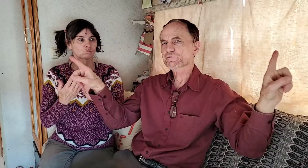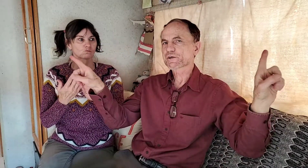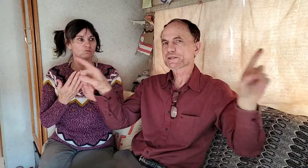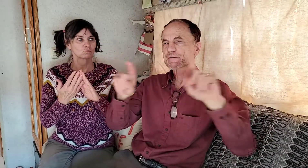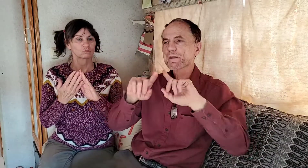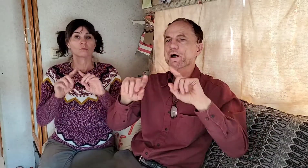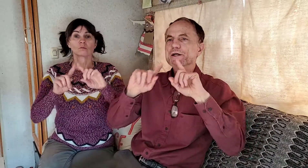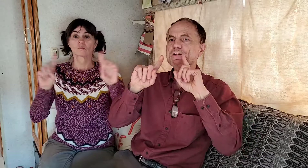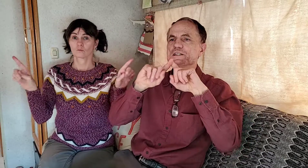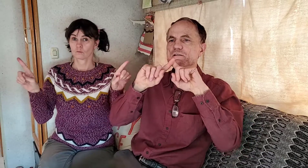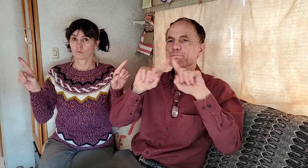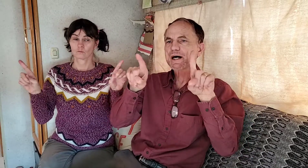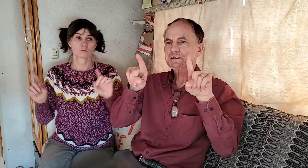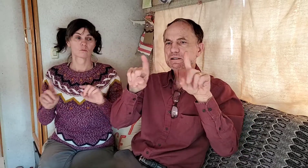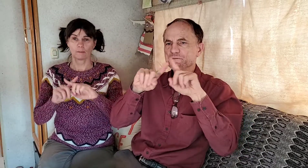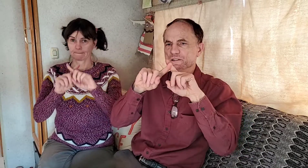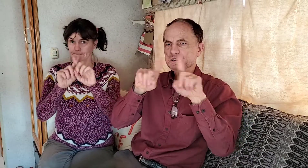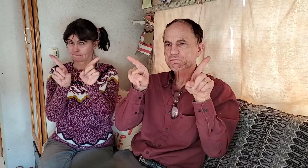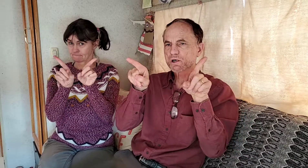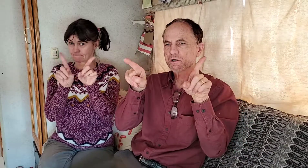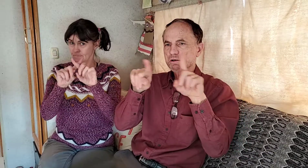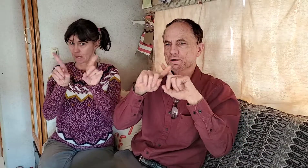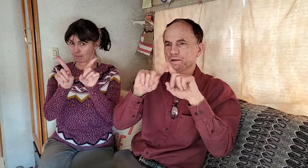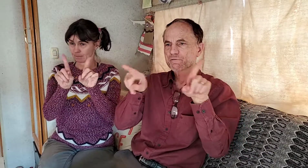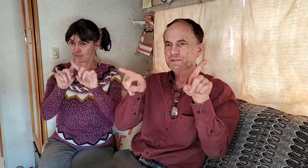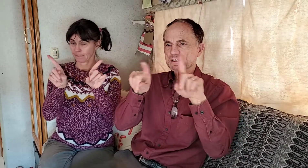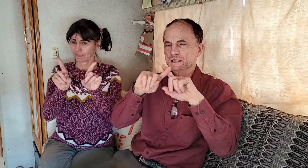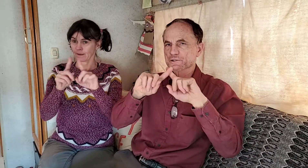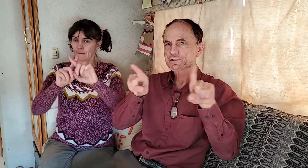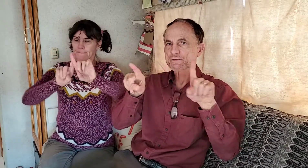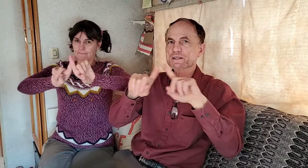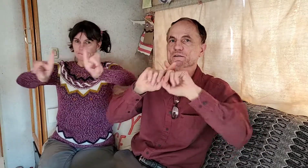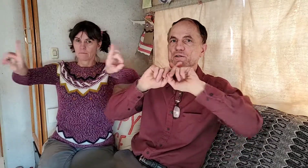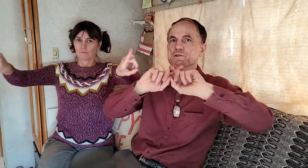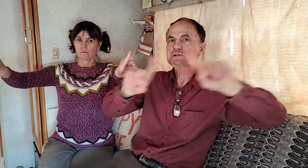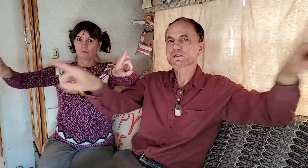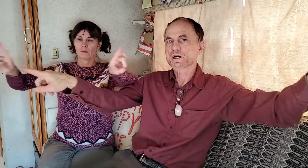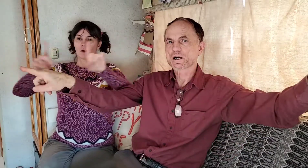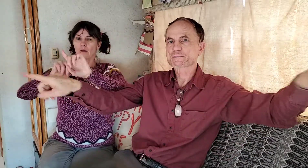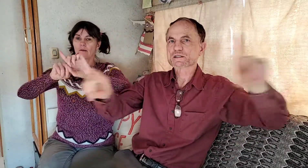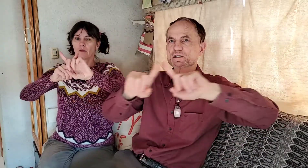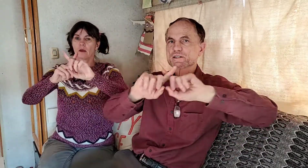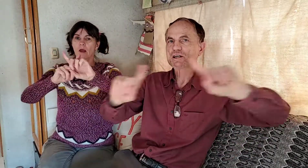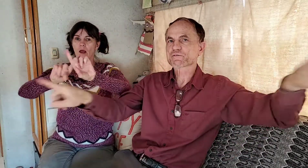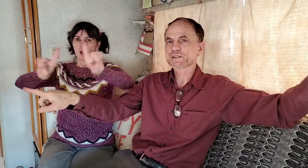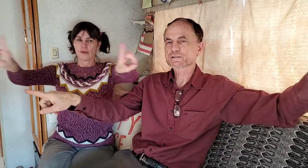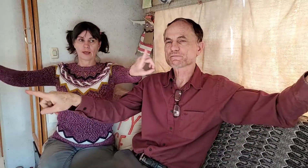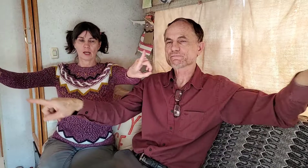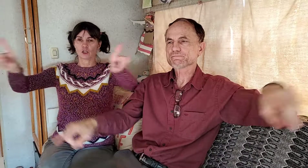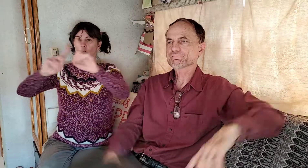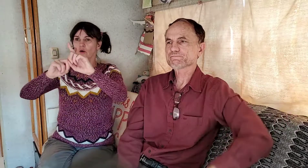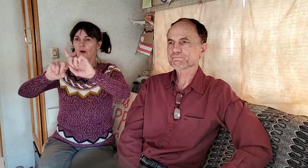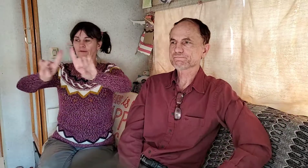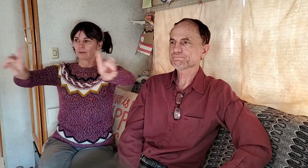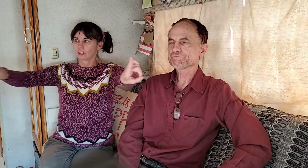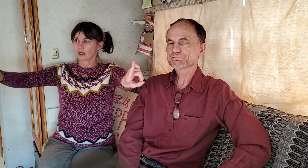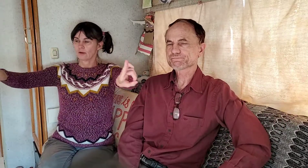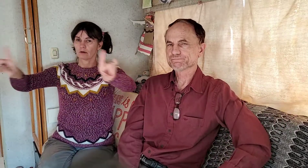Different. Okay, this is butt if it's small. If you just kind of use the wrist, if you use the arms, it's different. And they kind of turn away from each other.